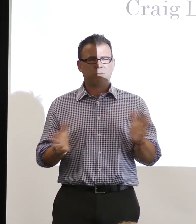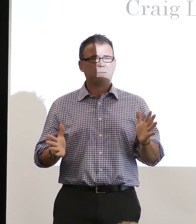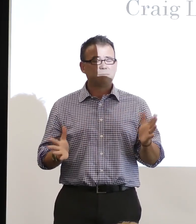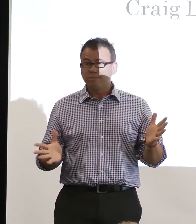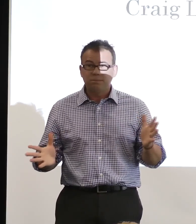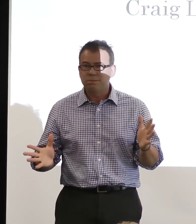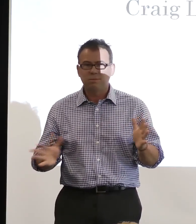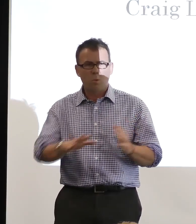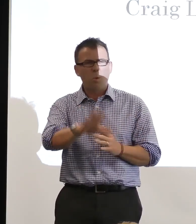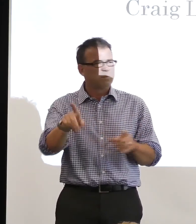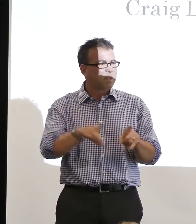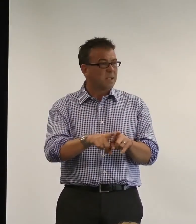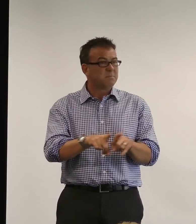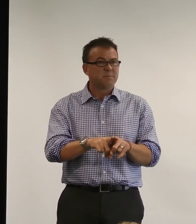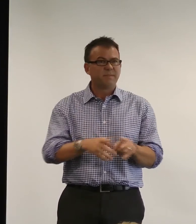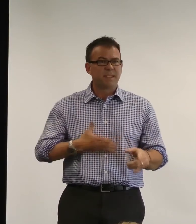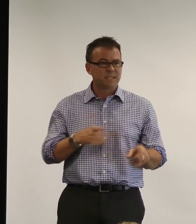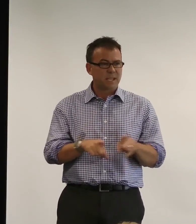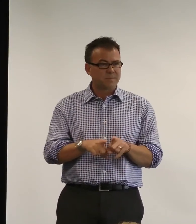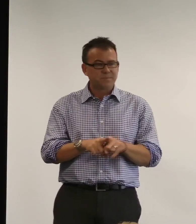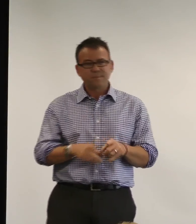very sad and shocked. We're all devastated.